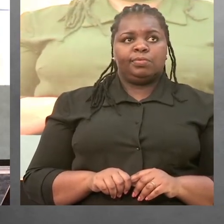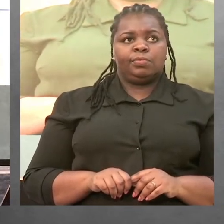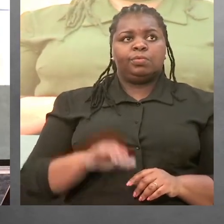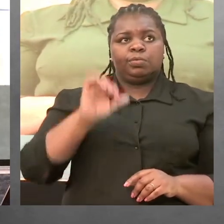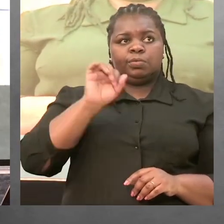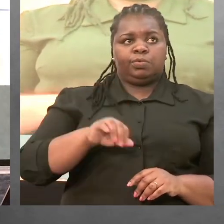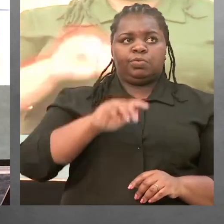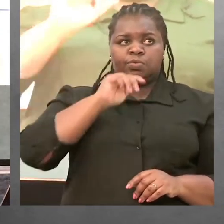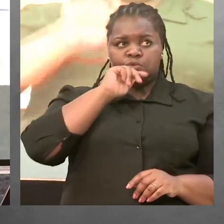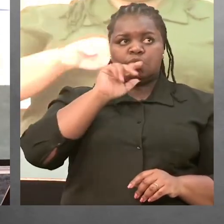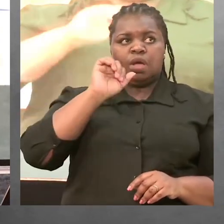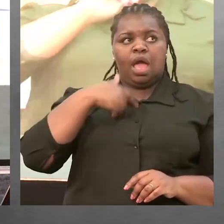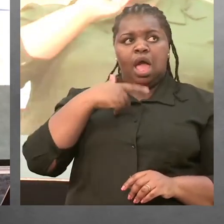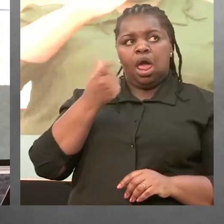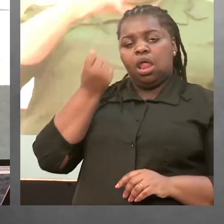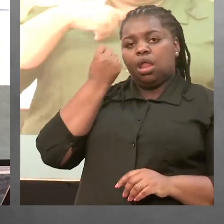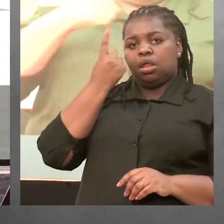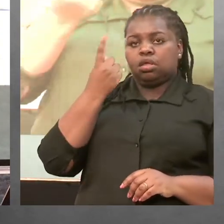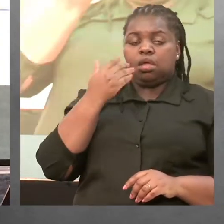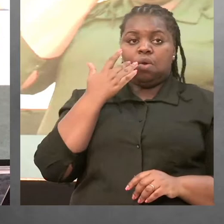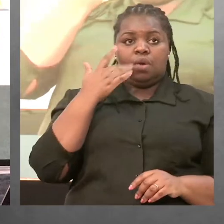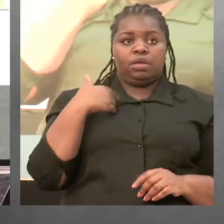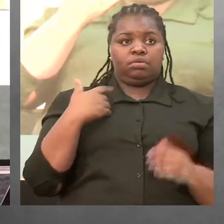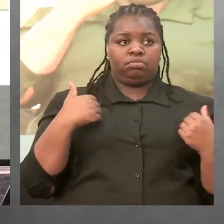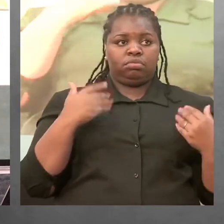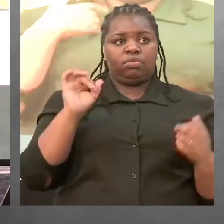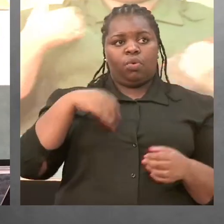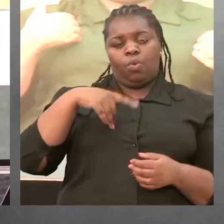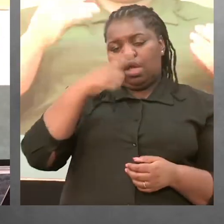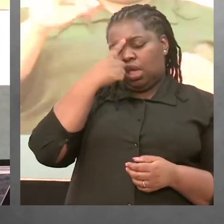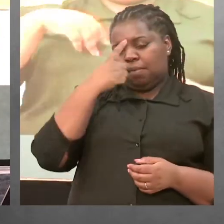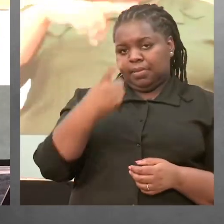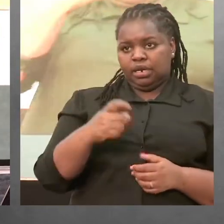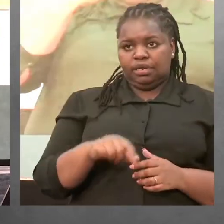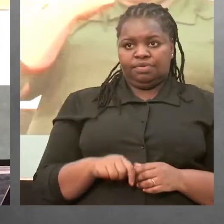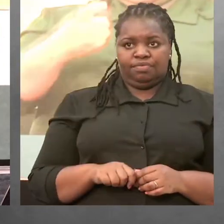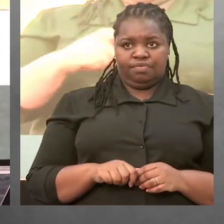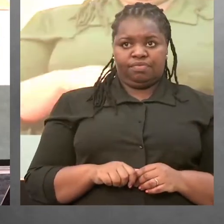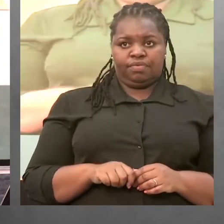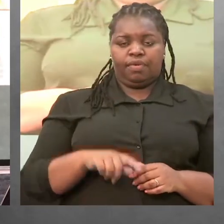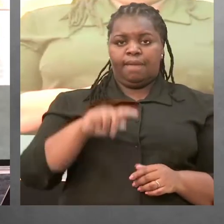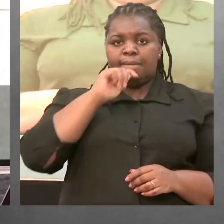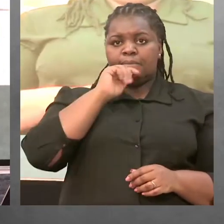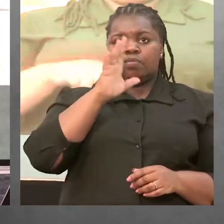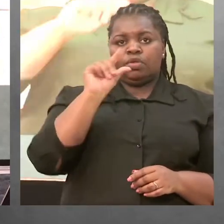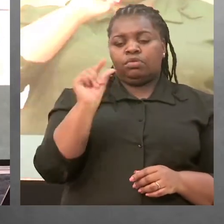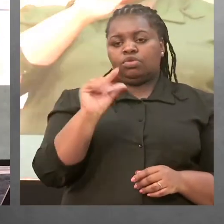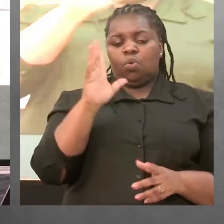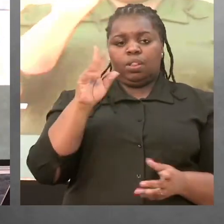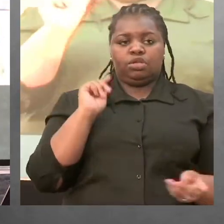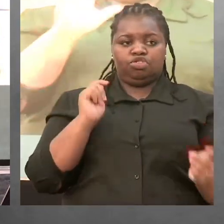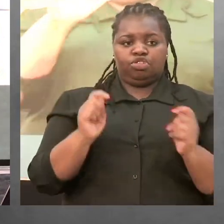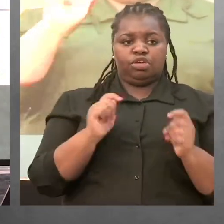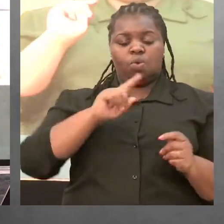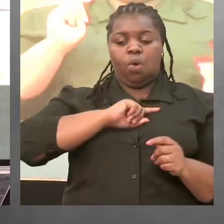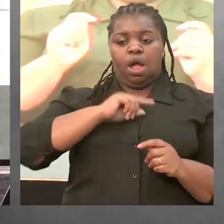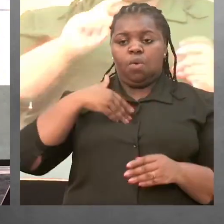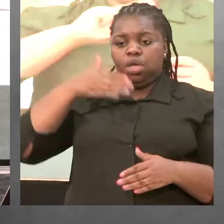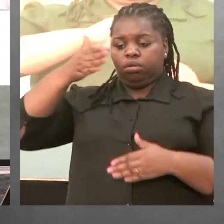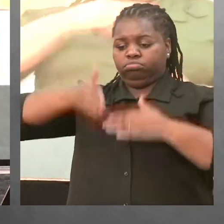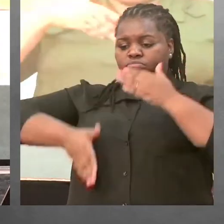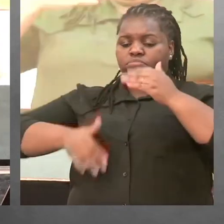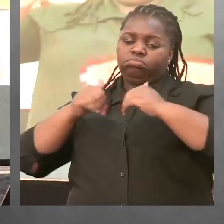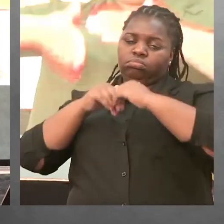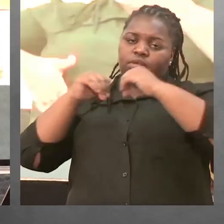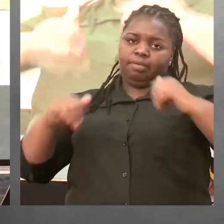indeed, I realized that we're mistaken to just believe that there will be sudden change just because we've ended